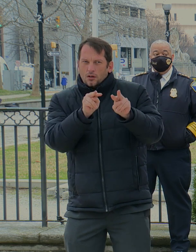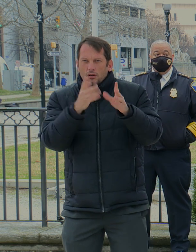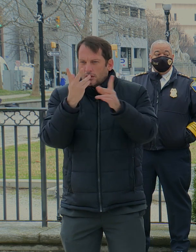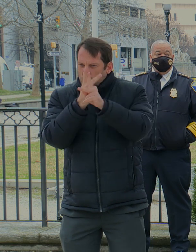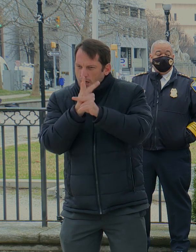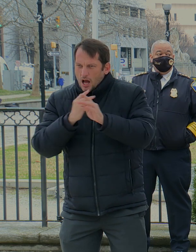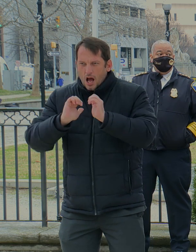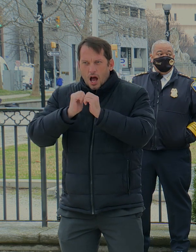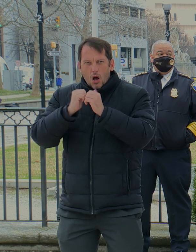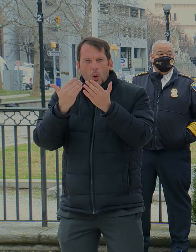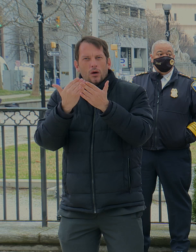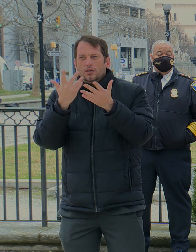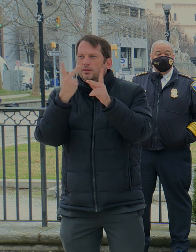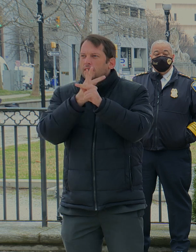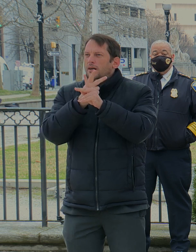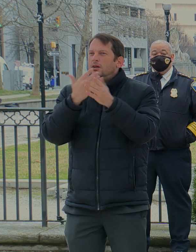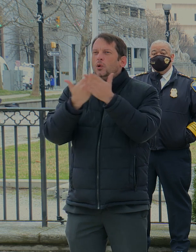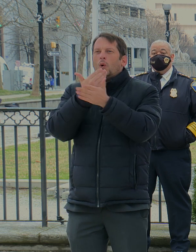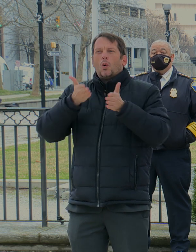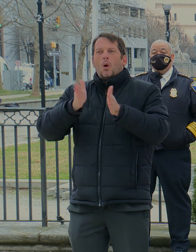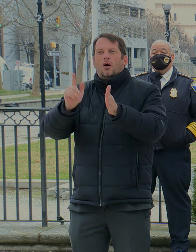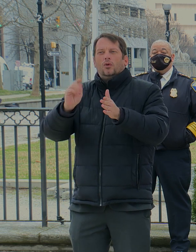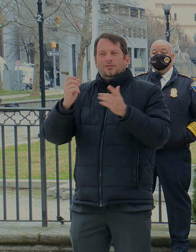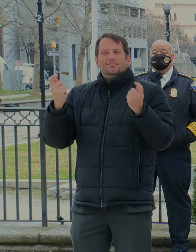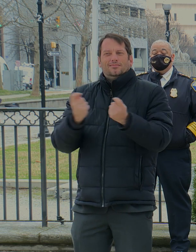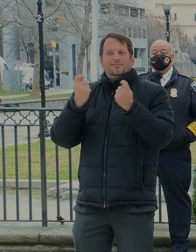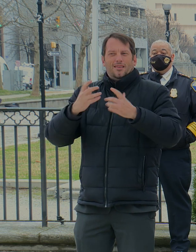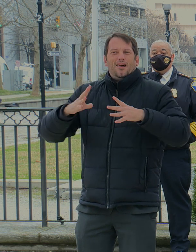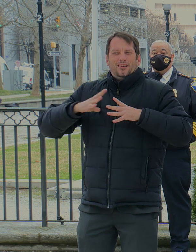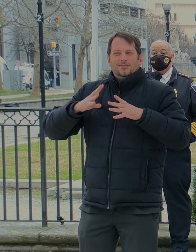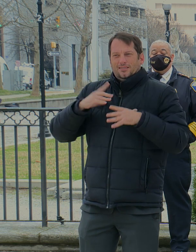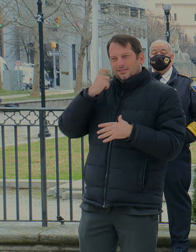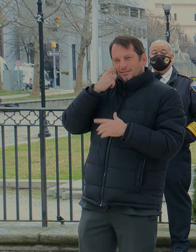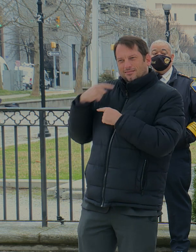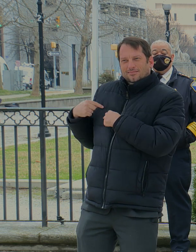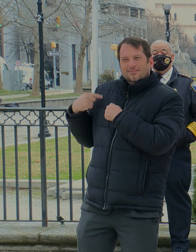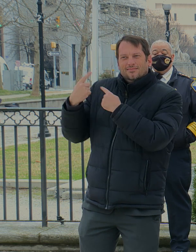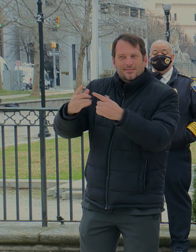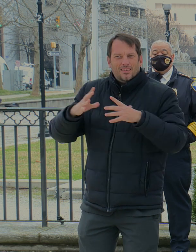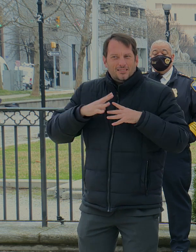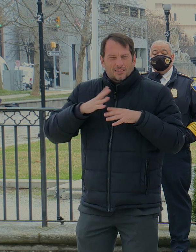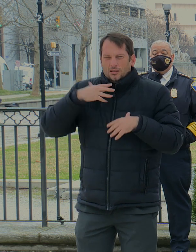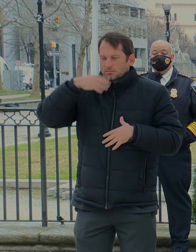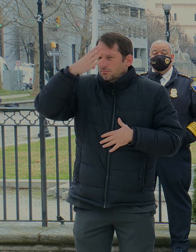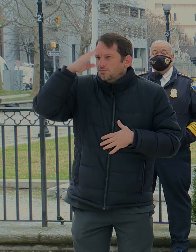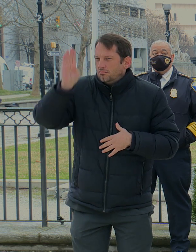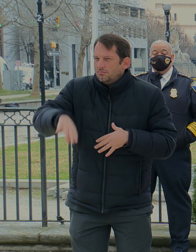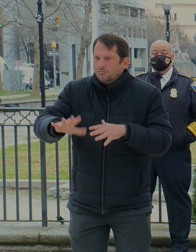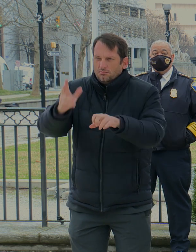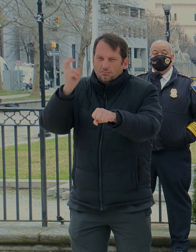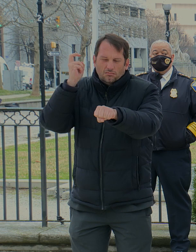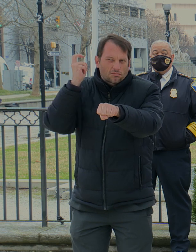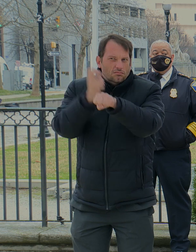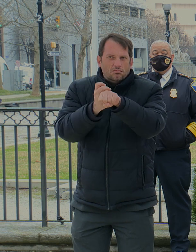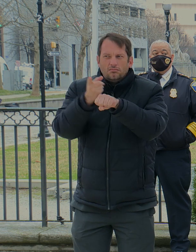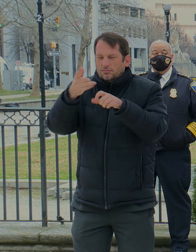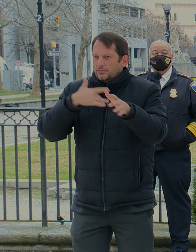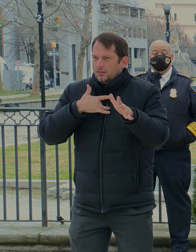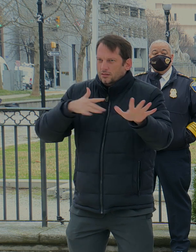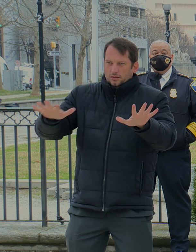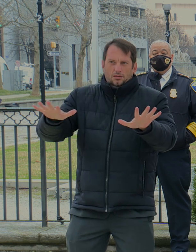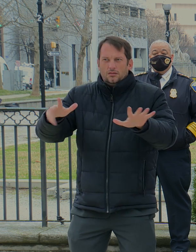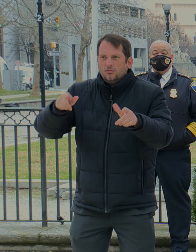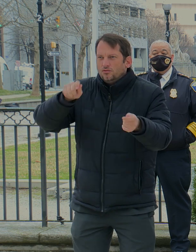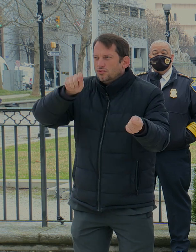holiday season. We know that this was a difficult thing to do for all of us. We have been coping with this virus for longer than any of